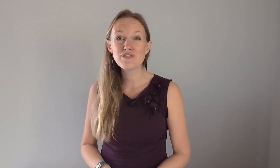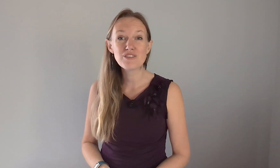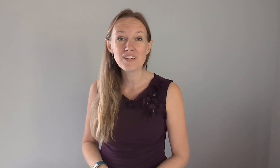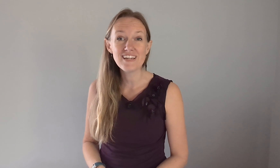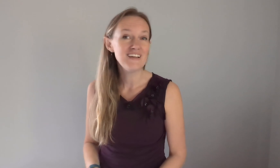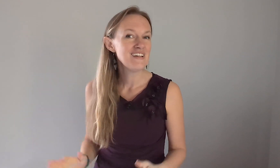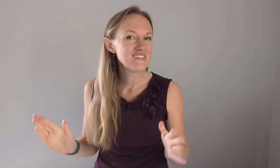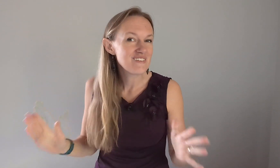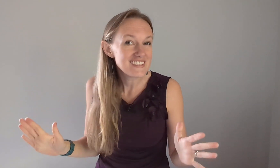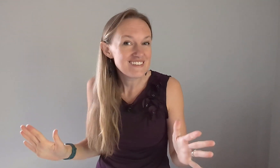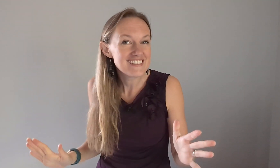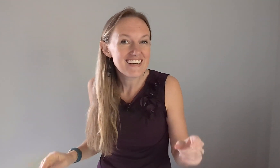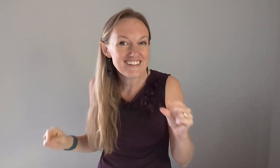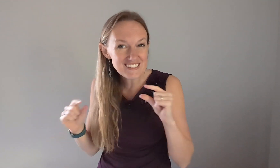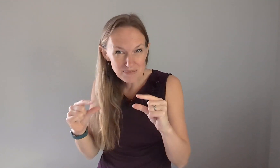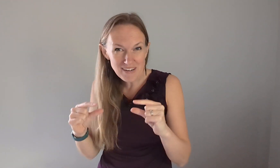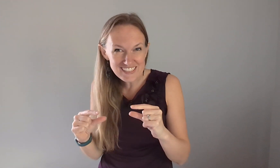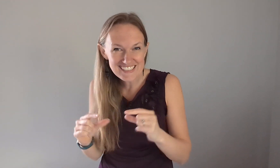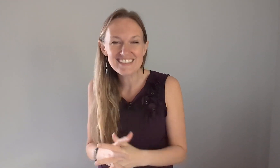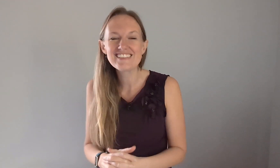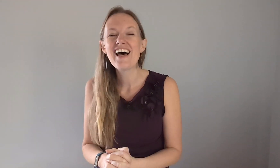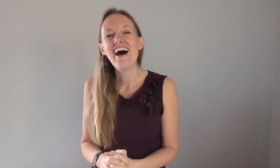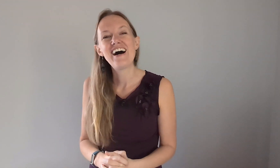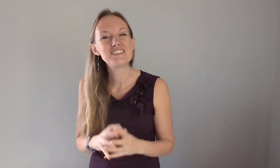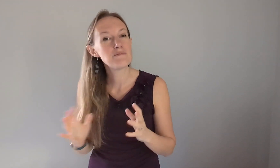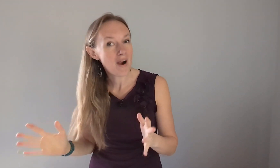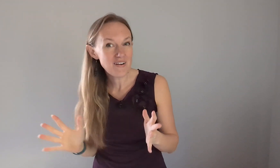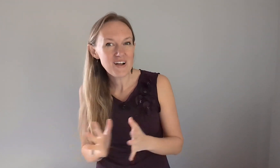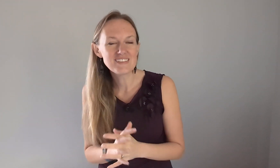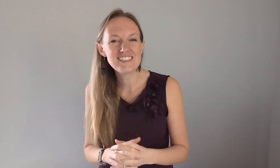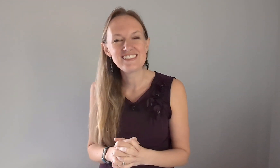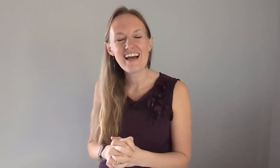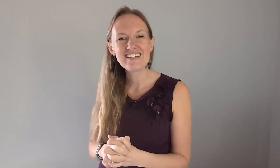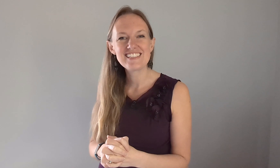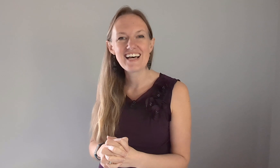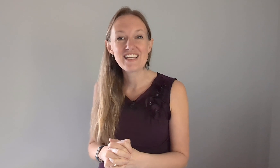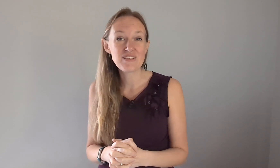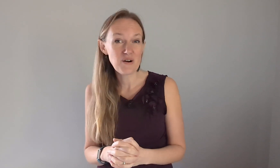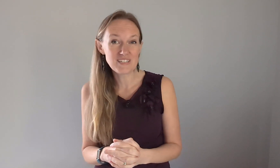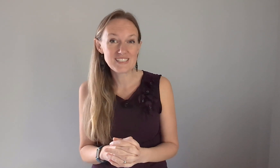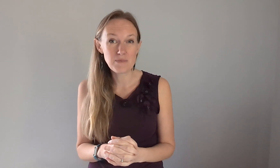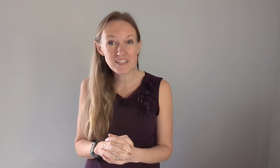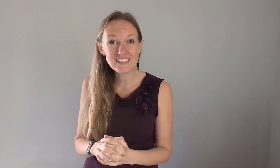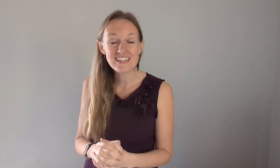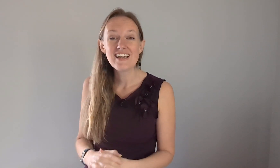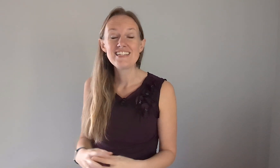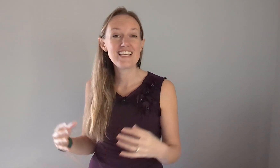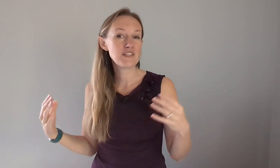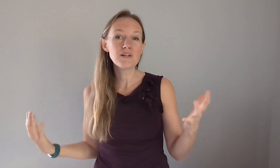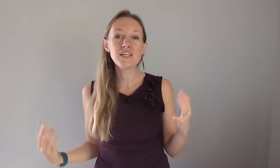and 3. Don't get too scared, they're small verses. Tomorrow I will teach you how to sign the chorus and the bridge. Day 3,